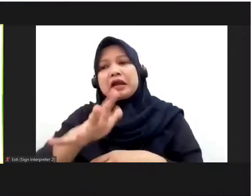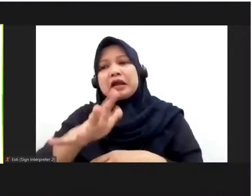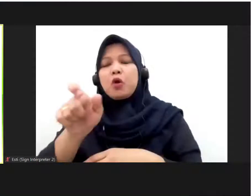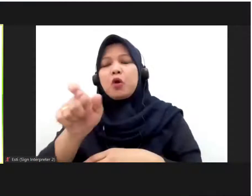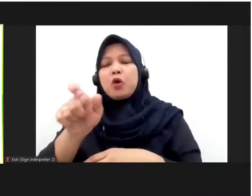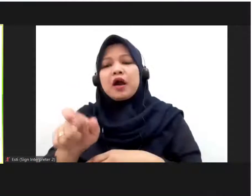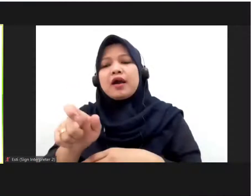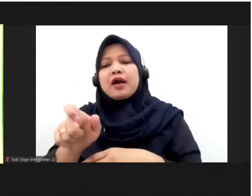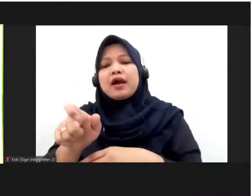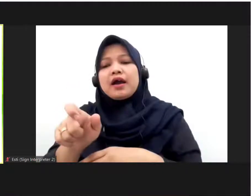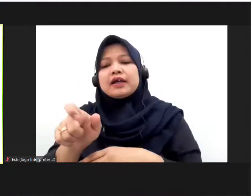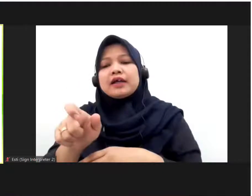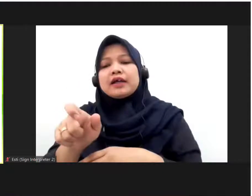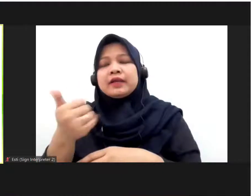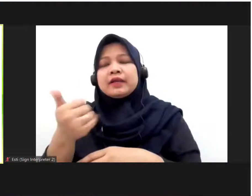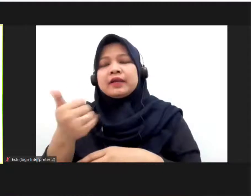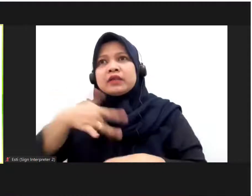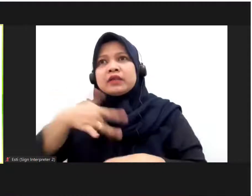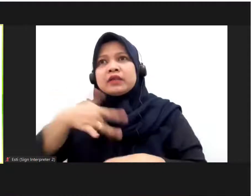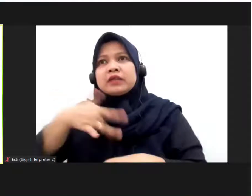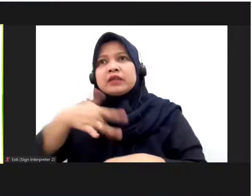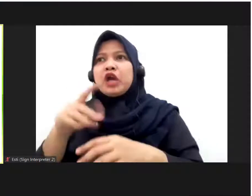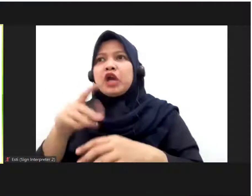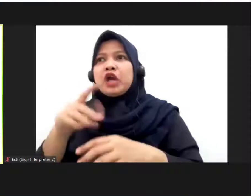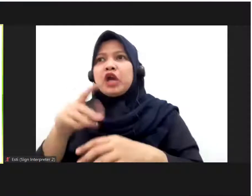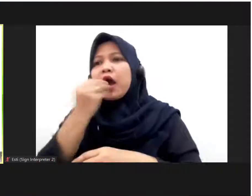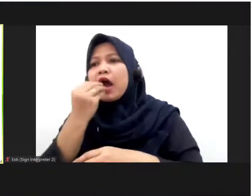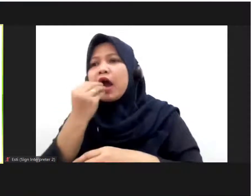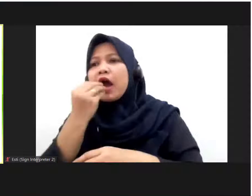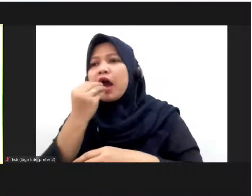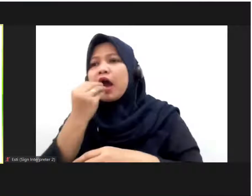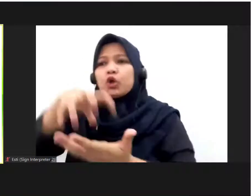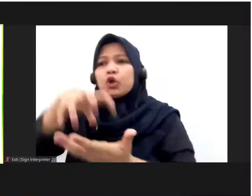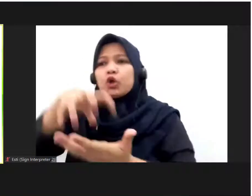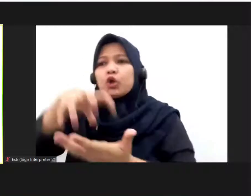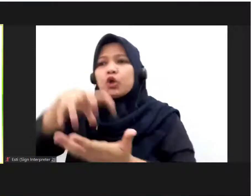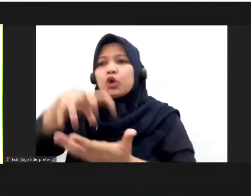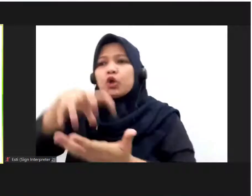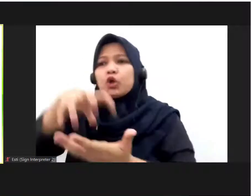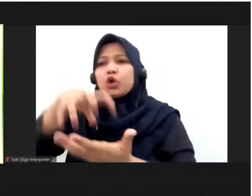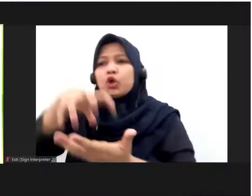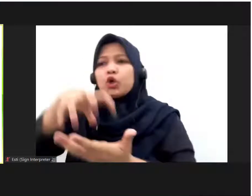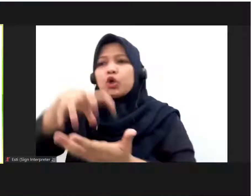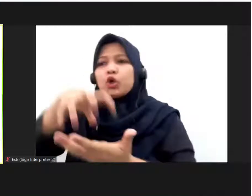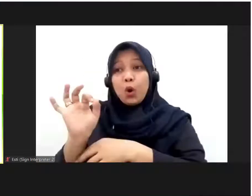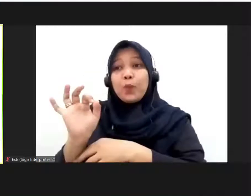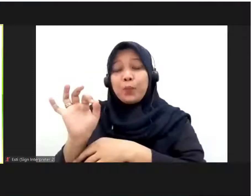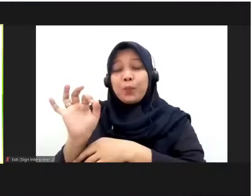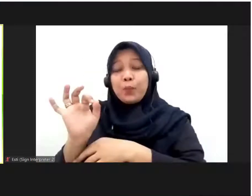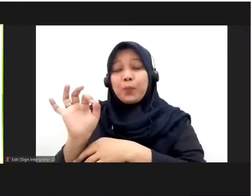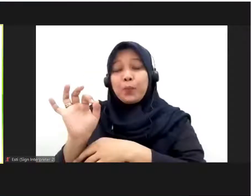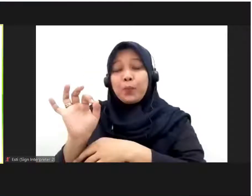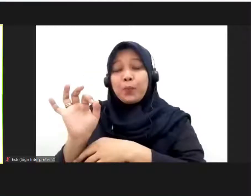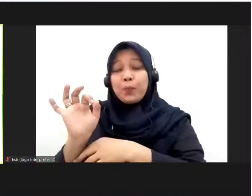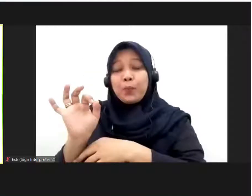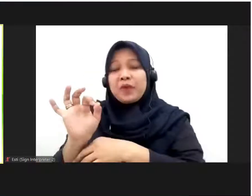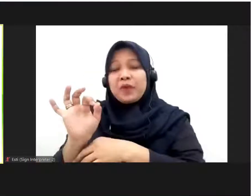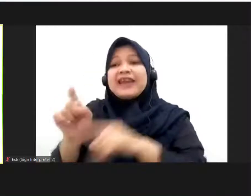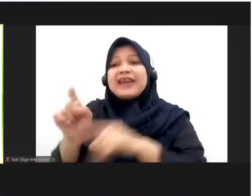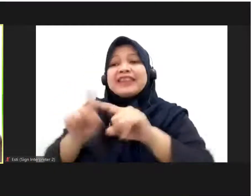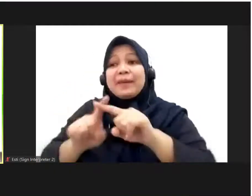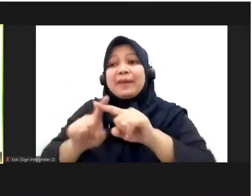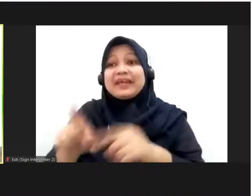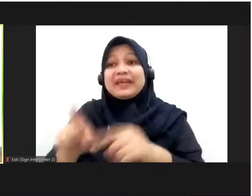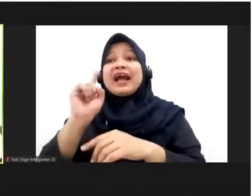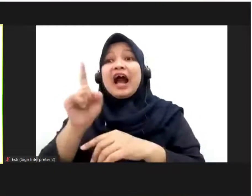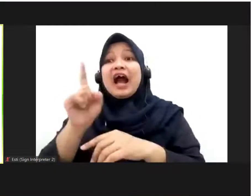any help for food or for shelter or for whatever, then if you continue the spirit